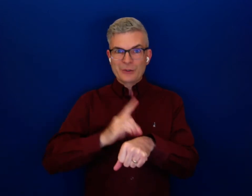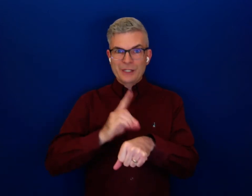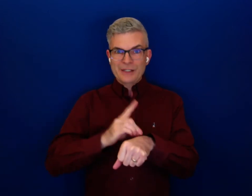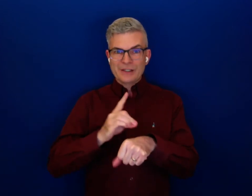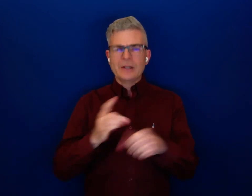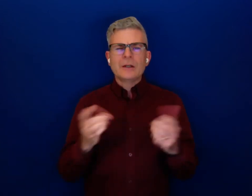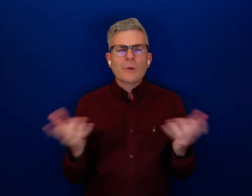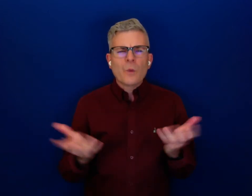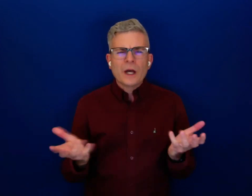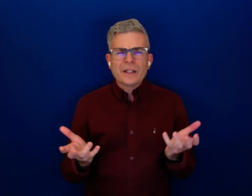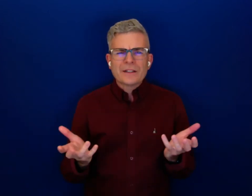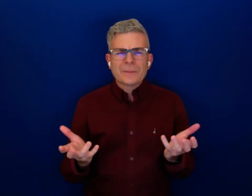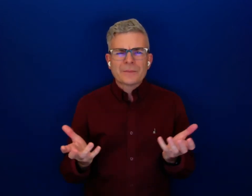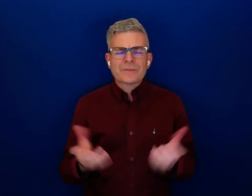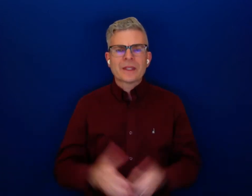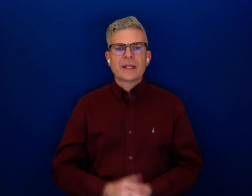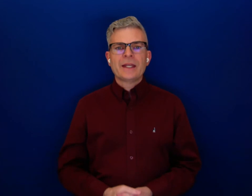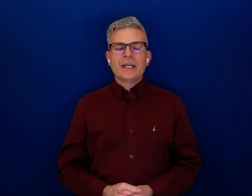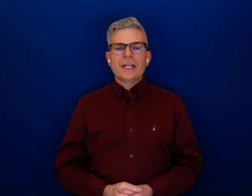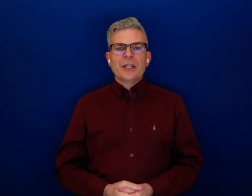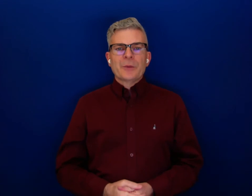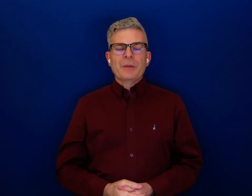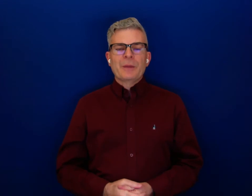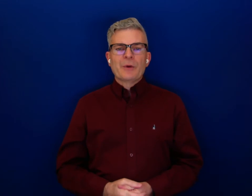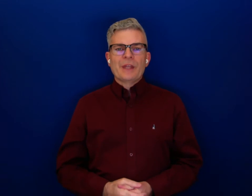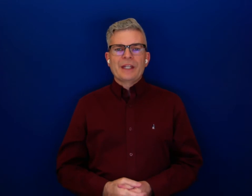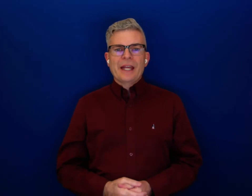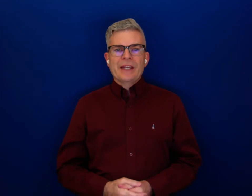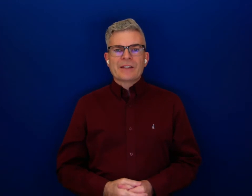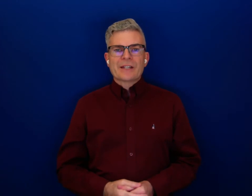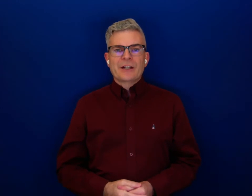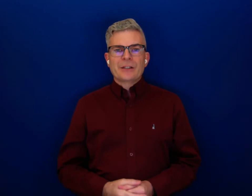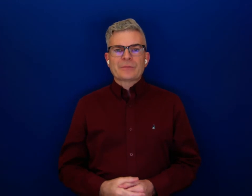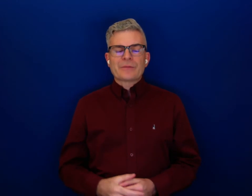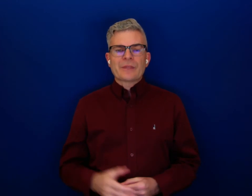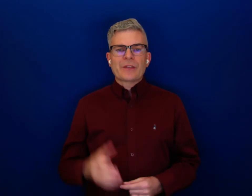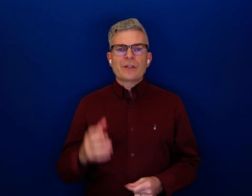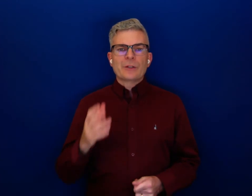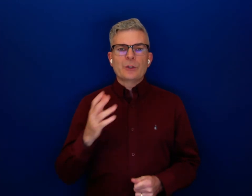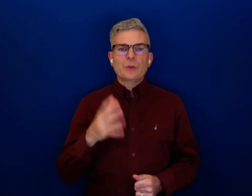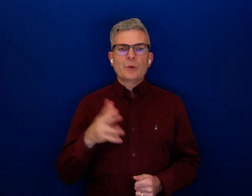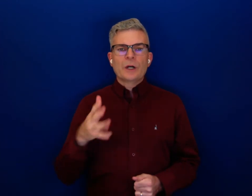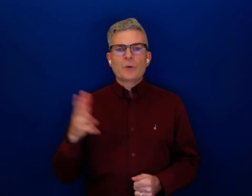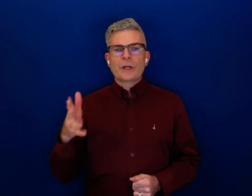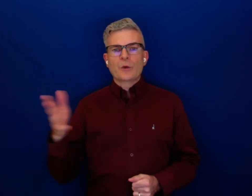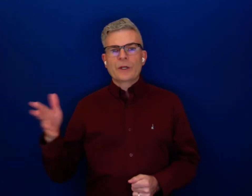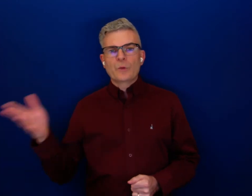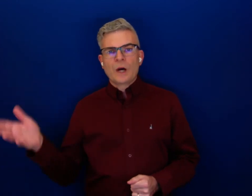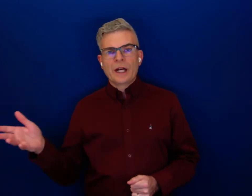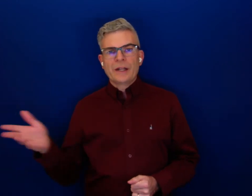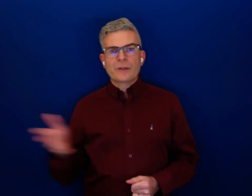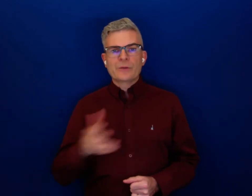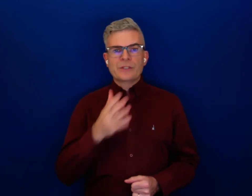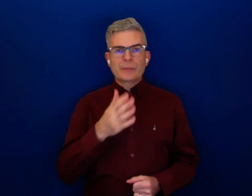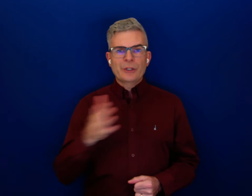duties. What? Remember that in ASL, the who, what, where, when, why, those WH